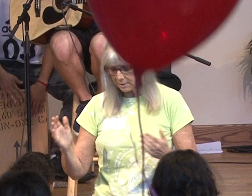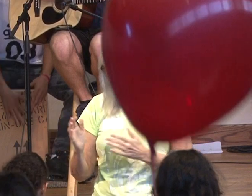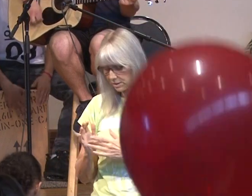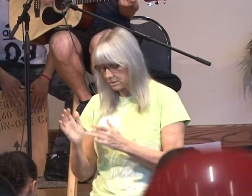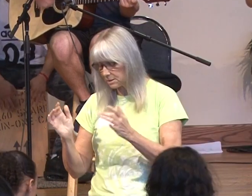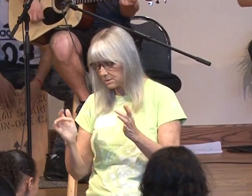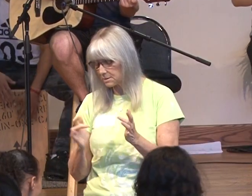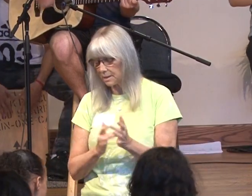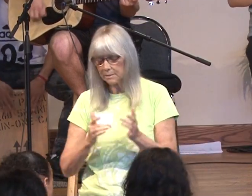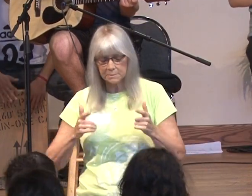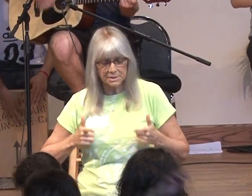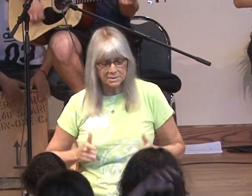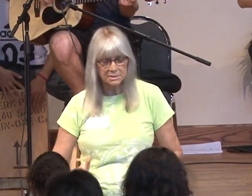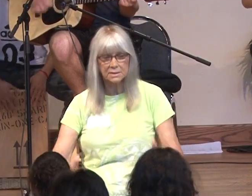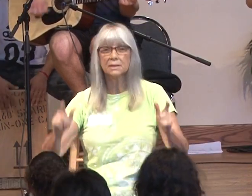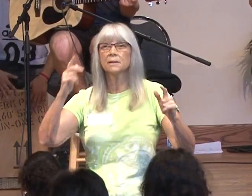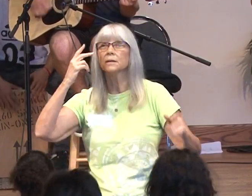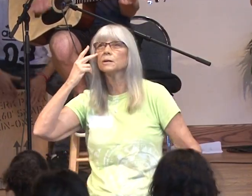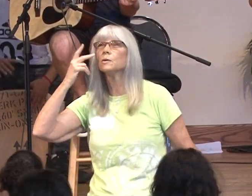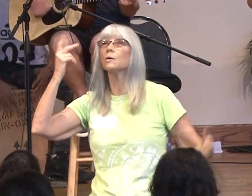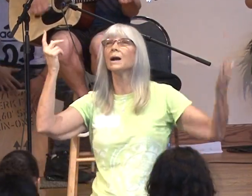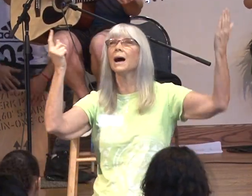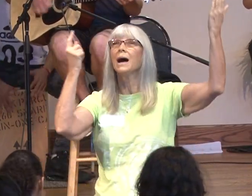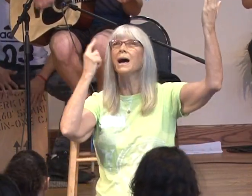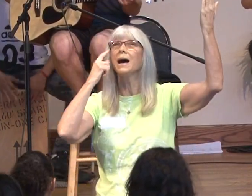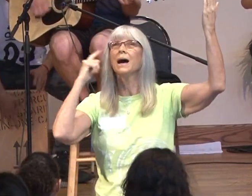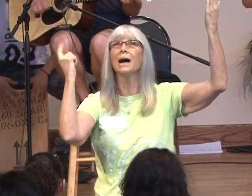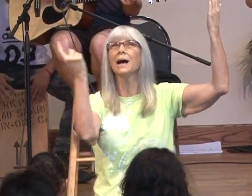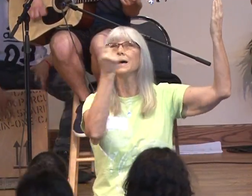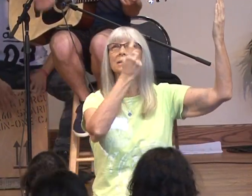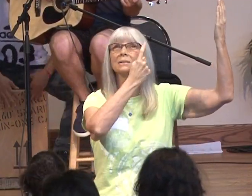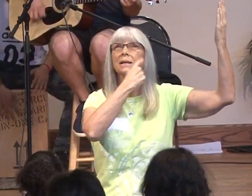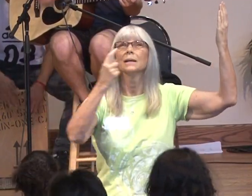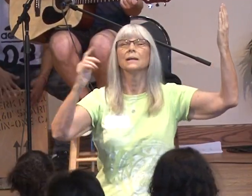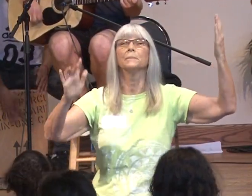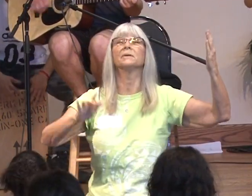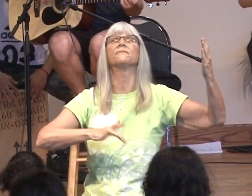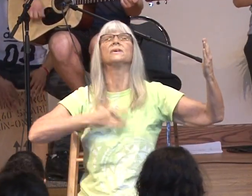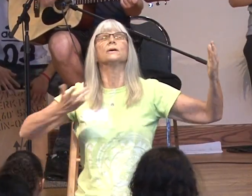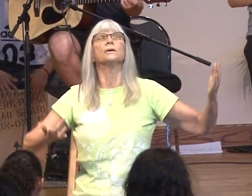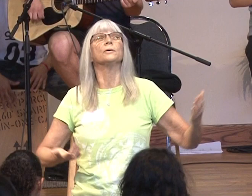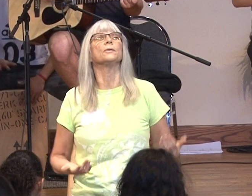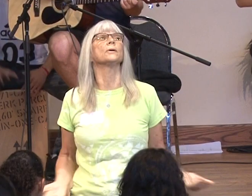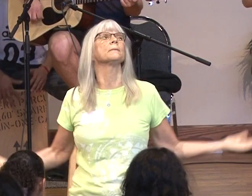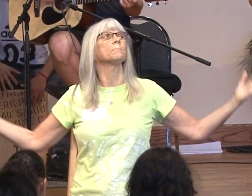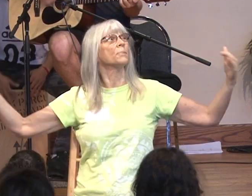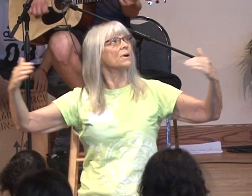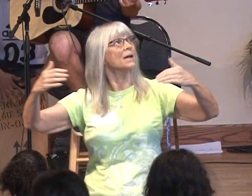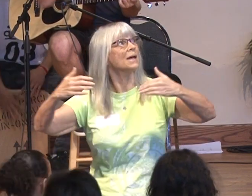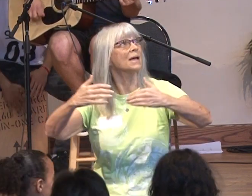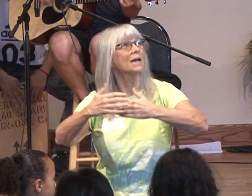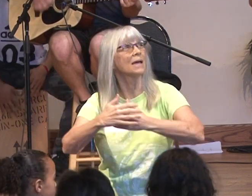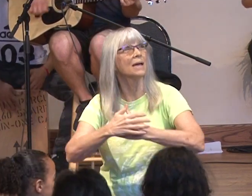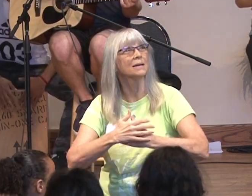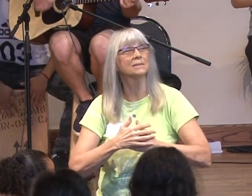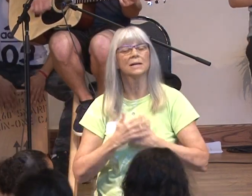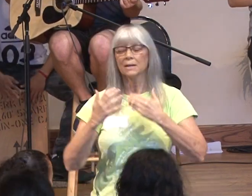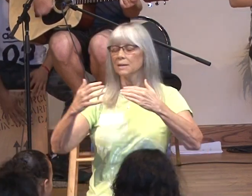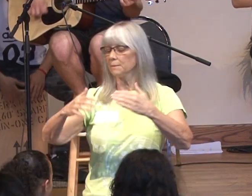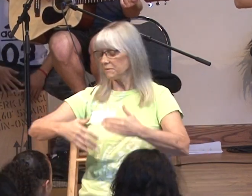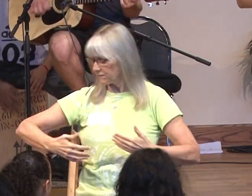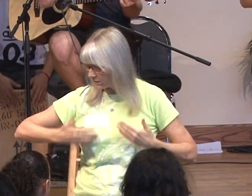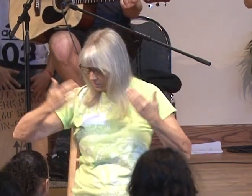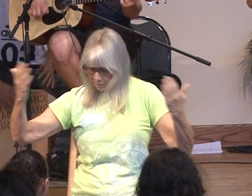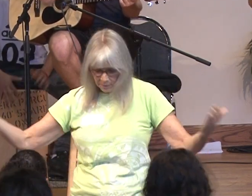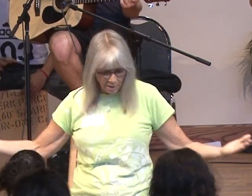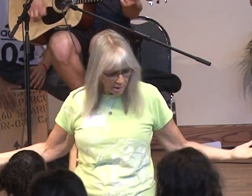yeah. Jesus, let me see your eyes. Let me feel your embrace.